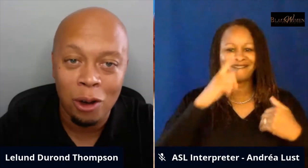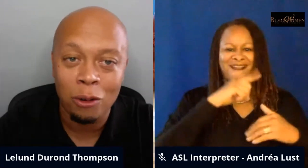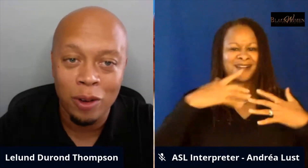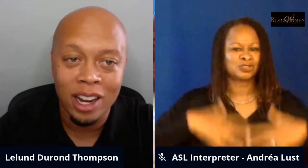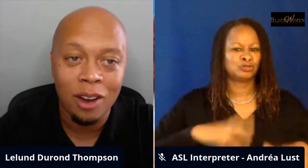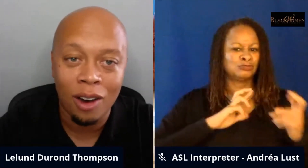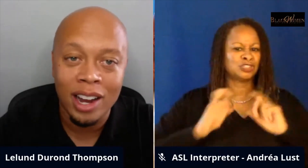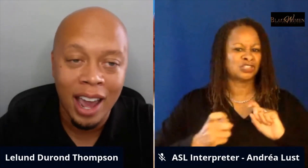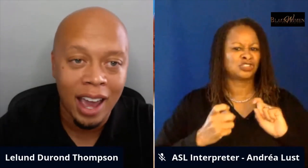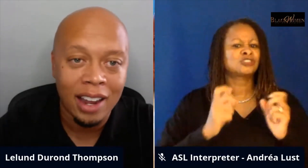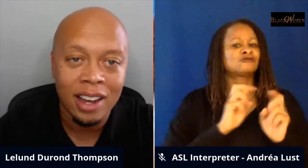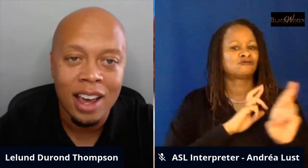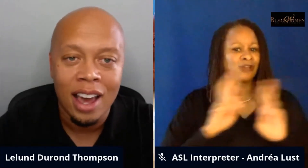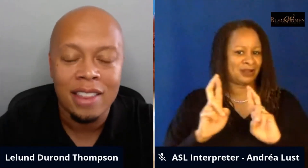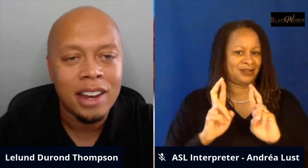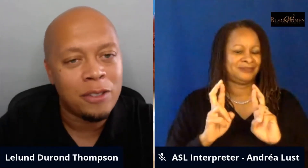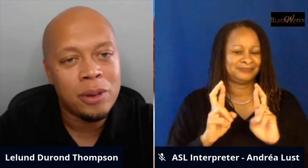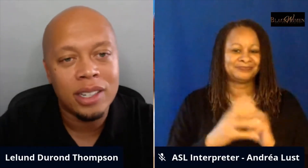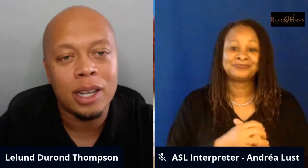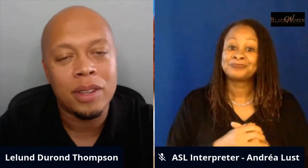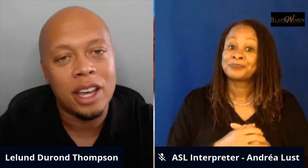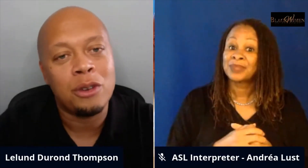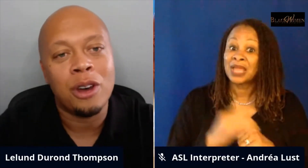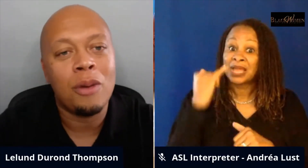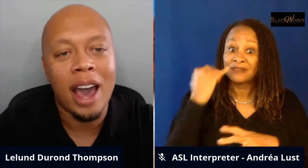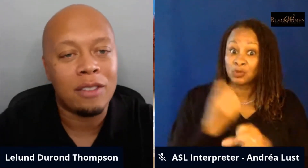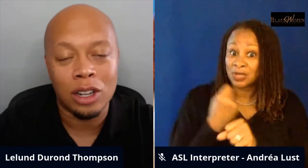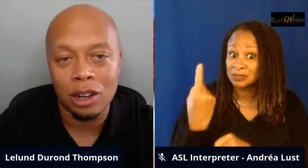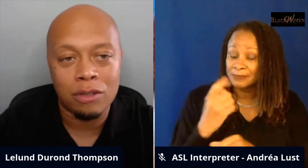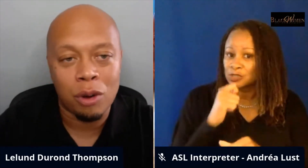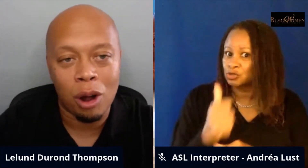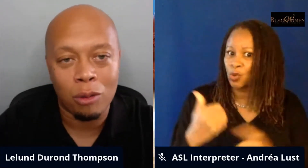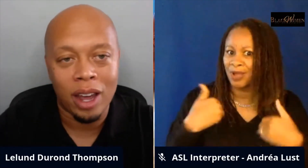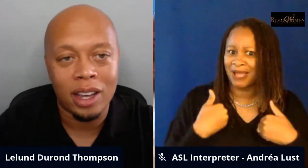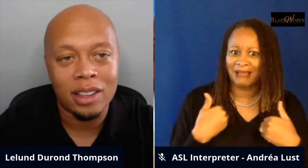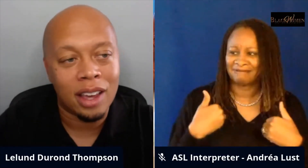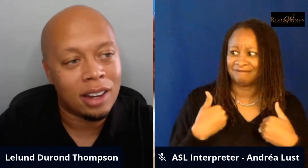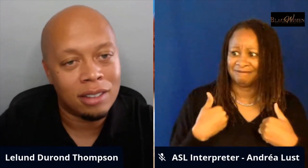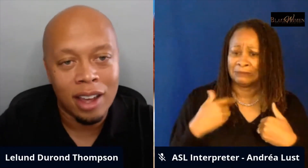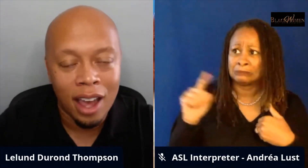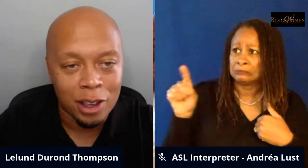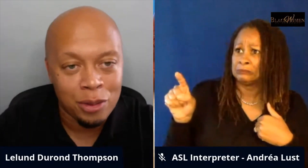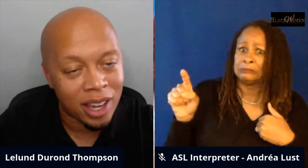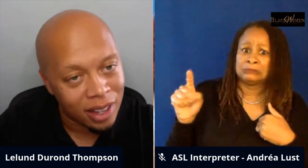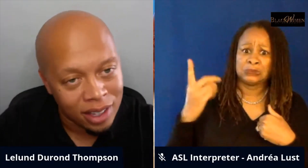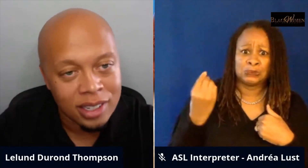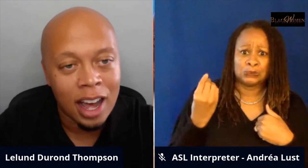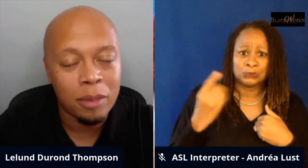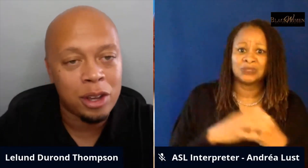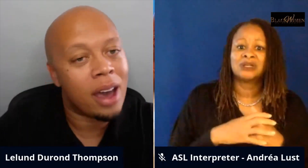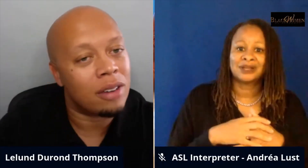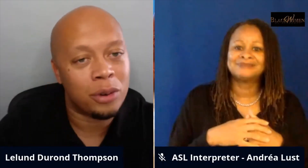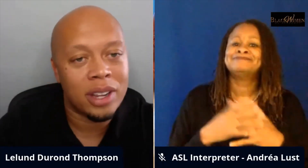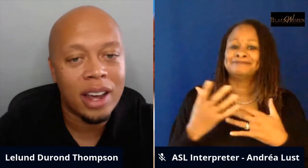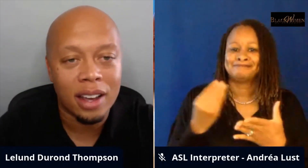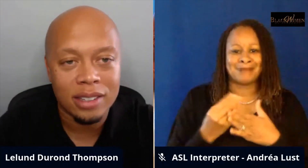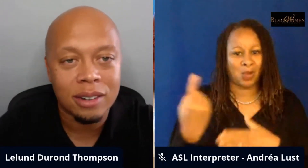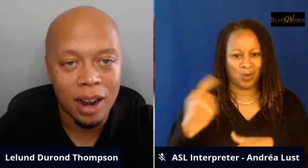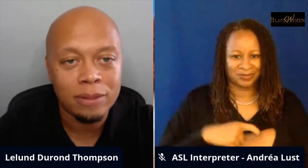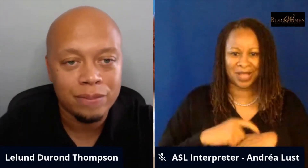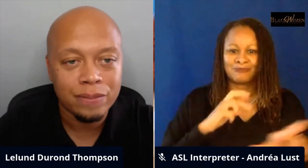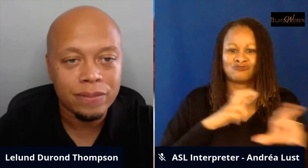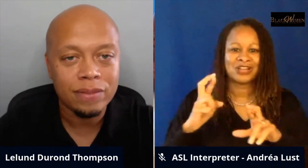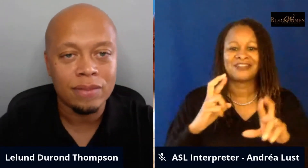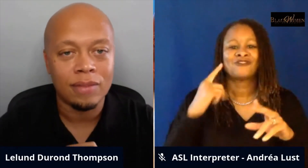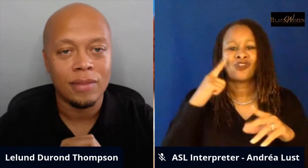changes already on hand. And then if you get something that you don't have a look for already, then hey, you get it this time and you have it for the next,